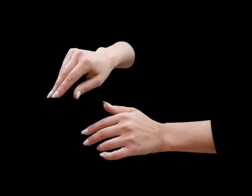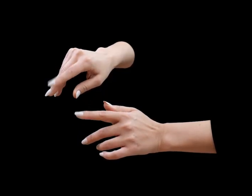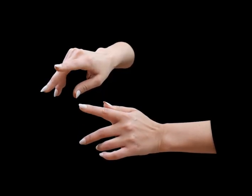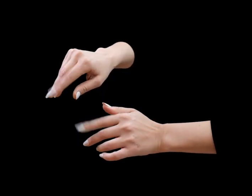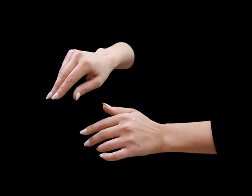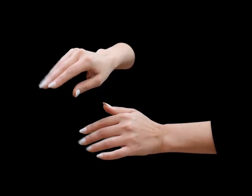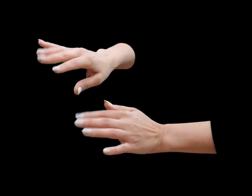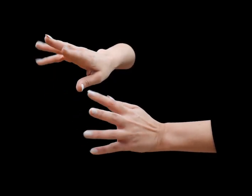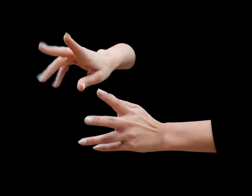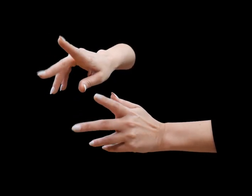around